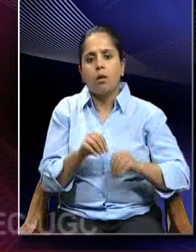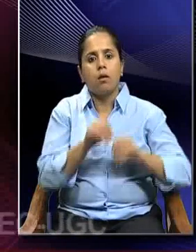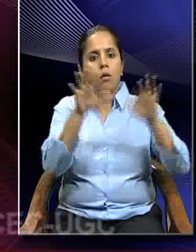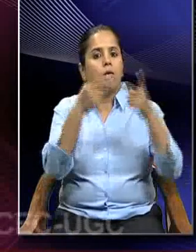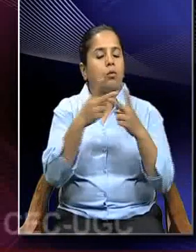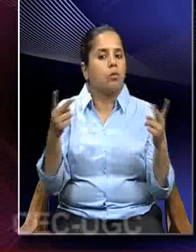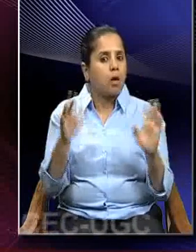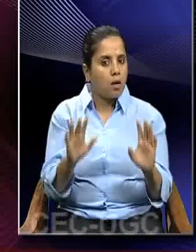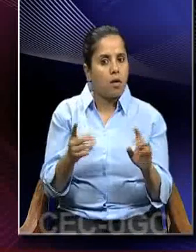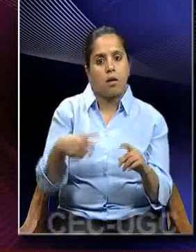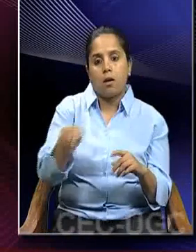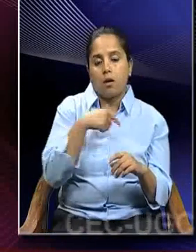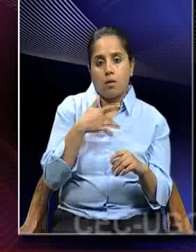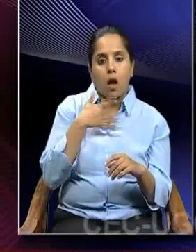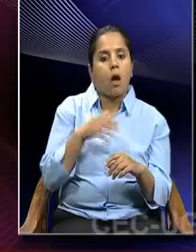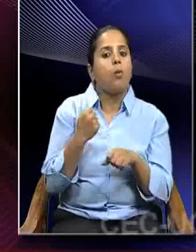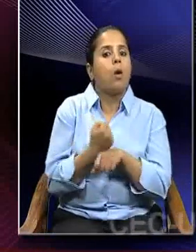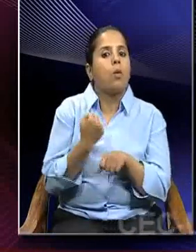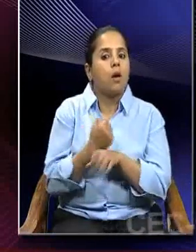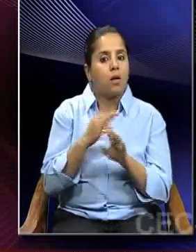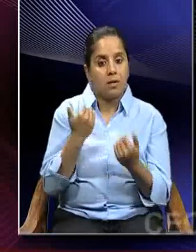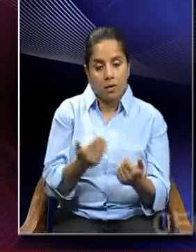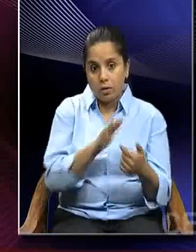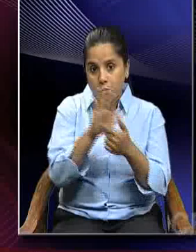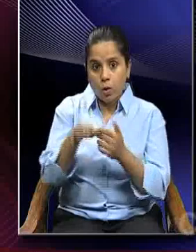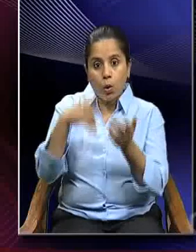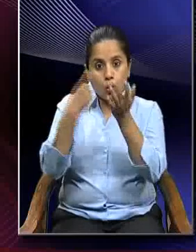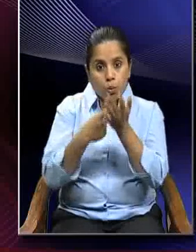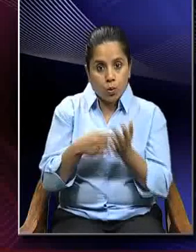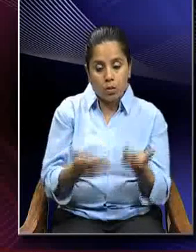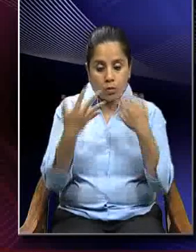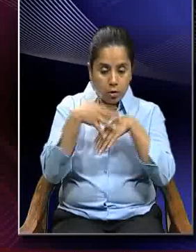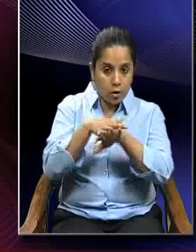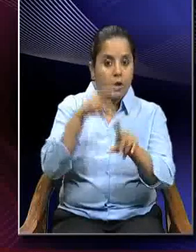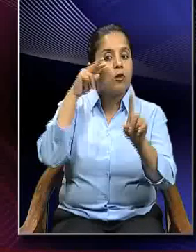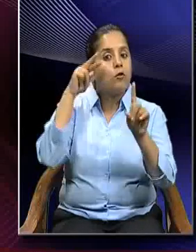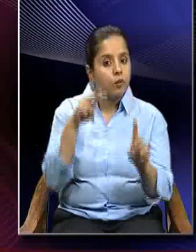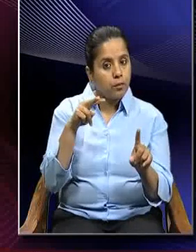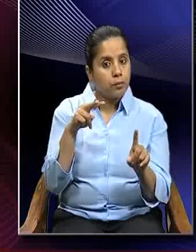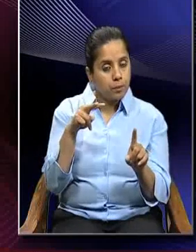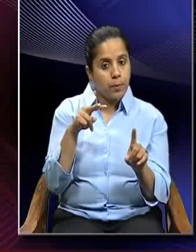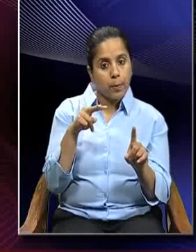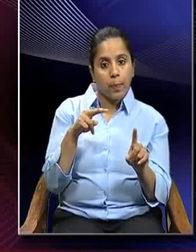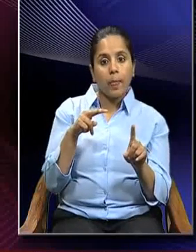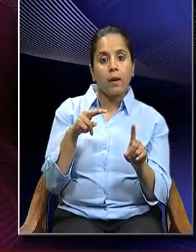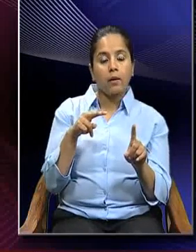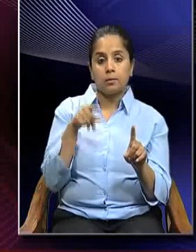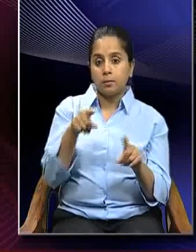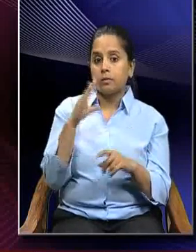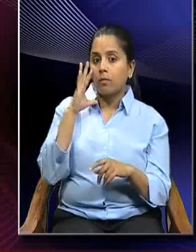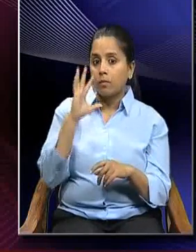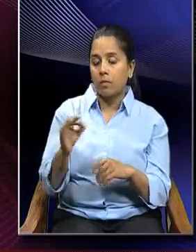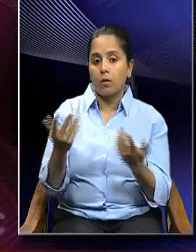approaches with which we were working. So here comes the role of integrative view, the importance